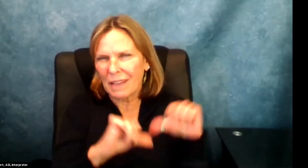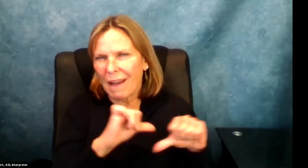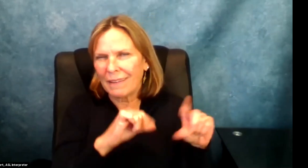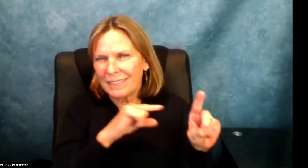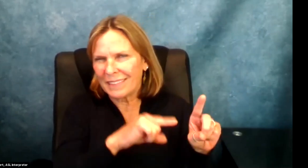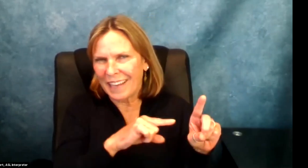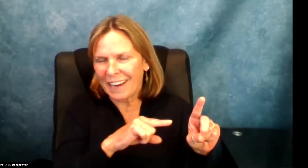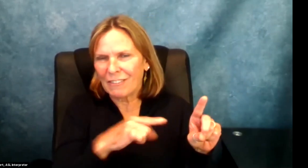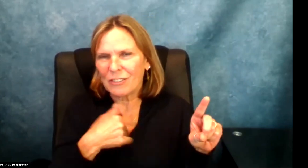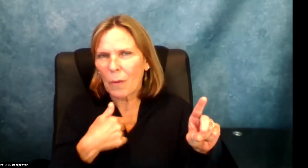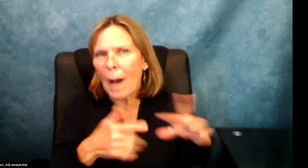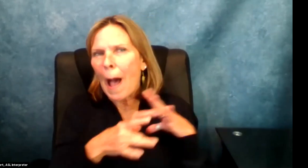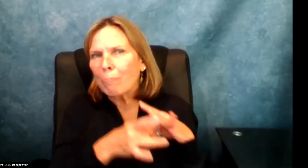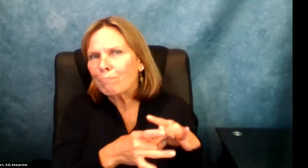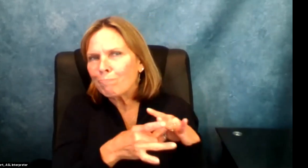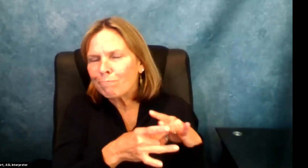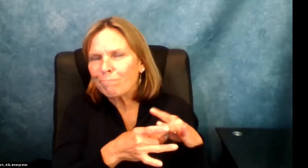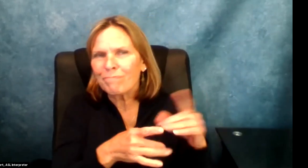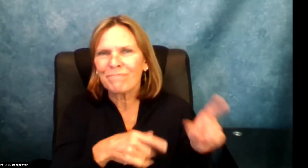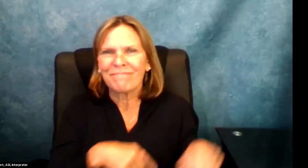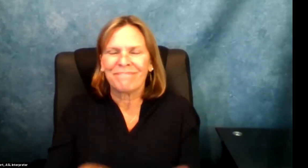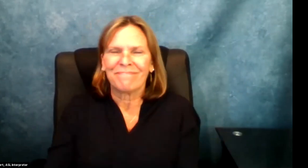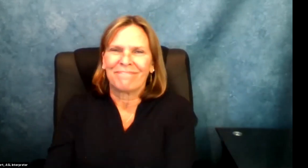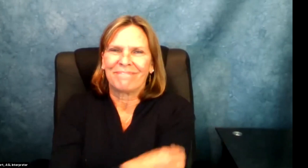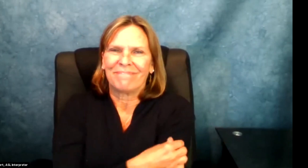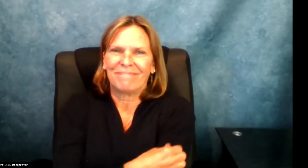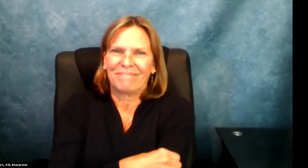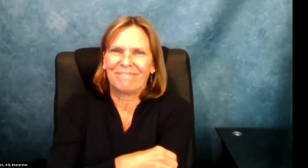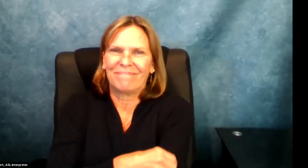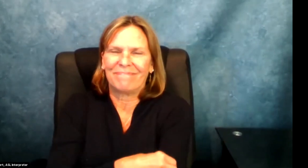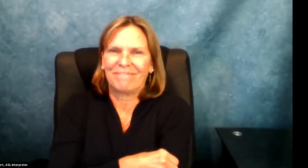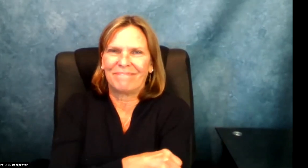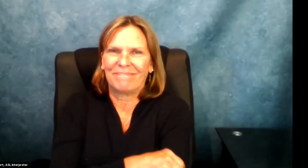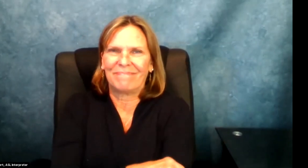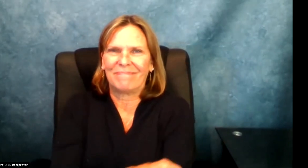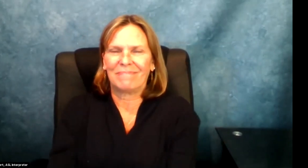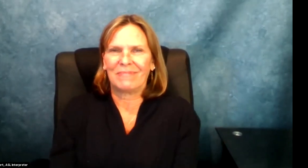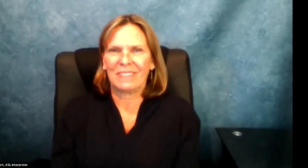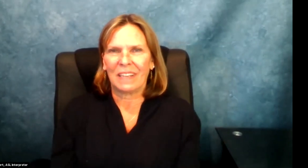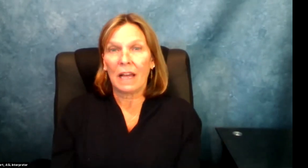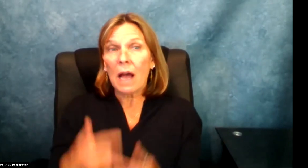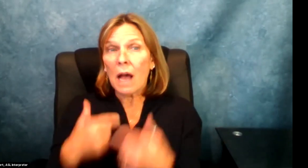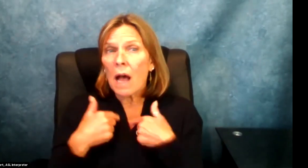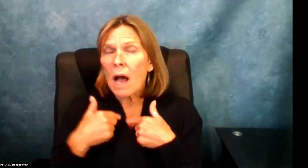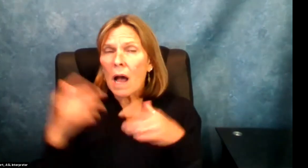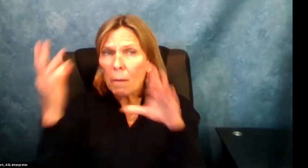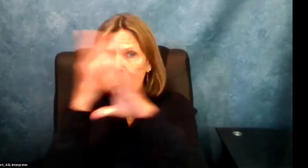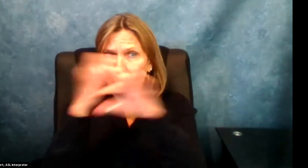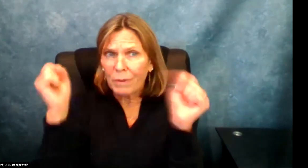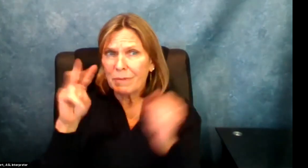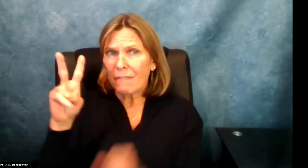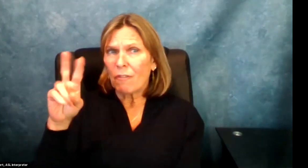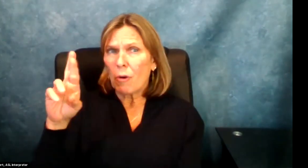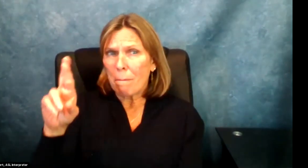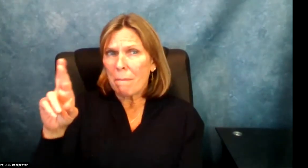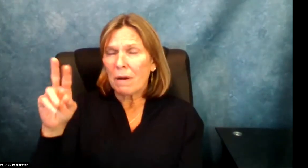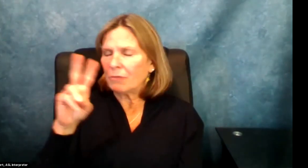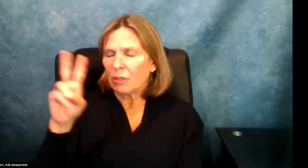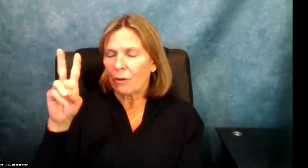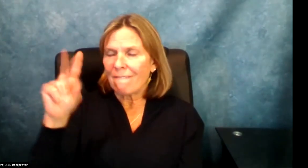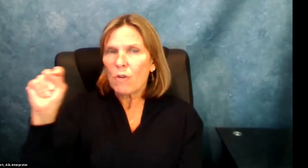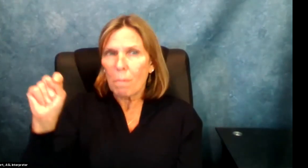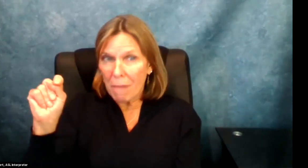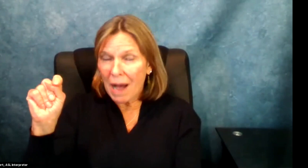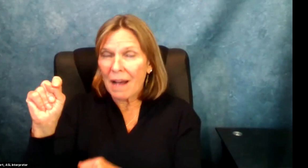connection, not a total outsider. And I'm the president of the Vermont chapter of the American Academy